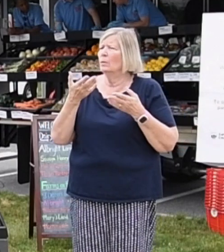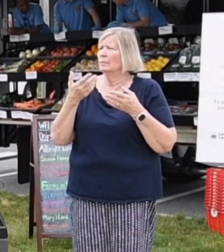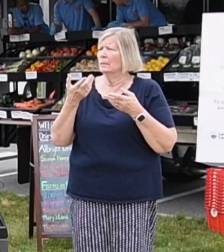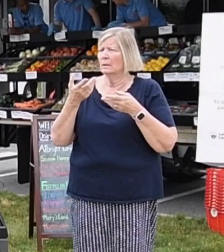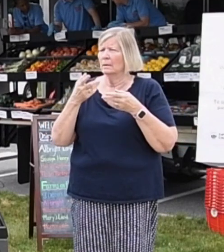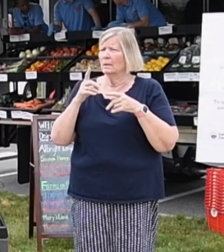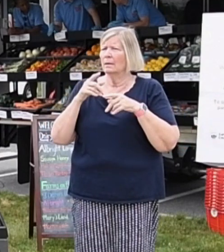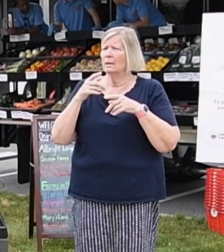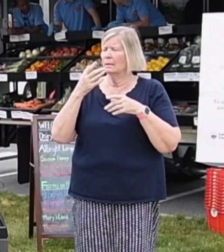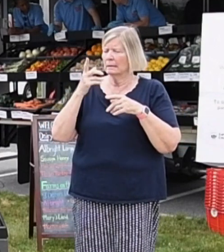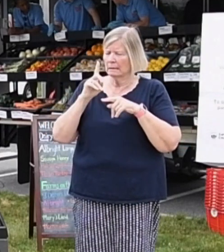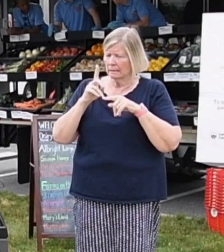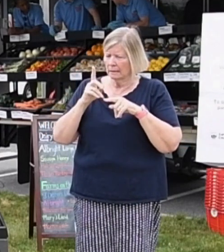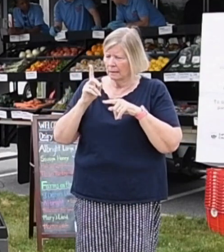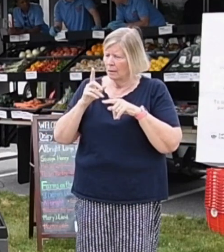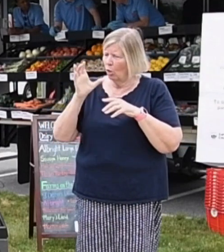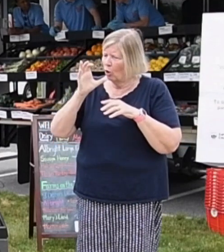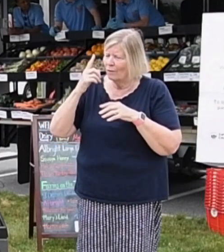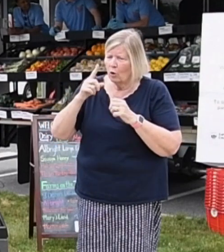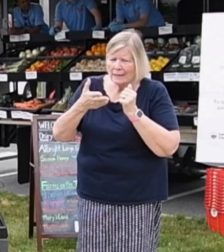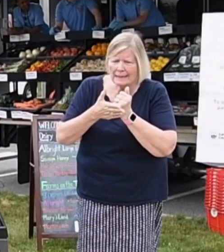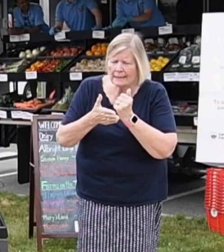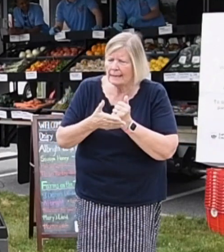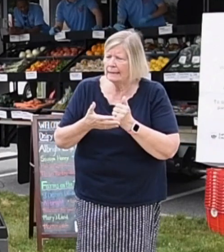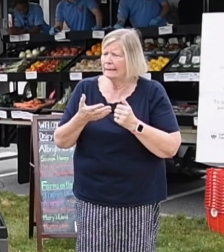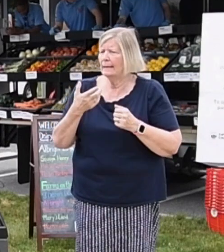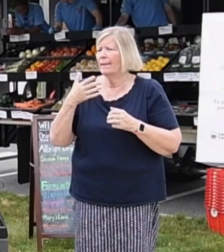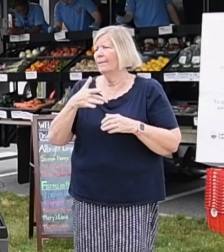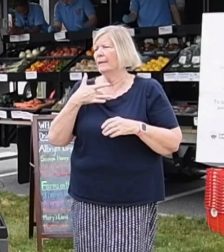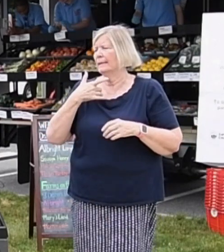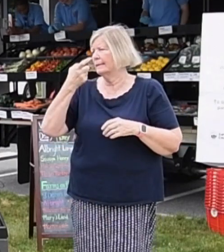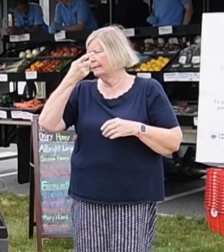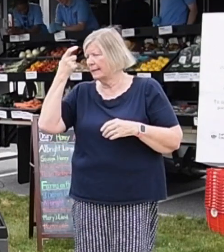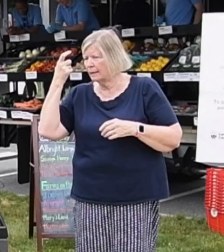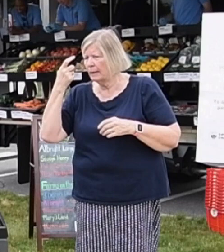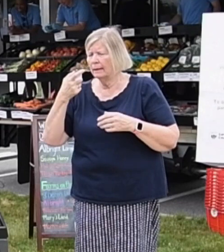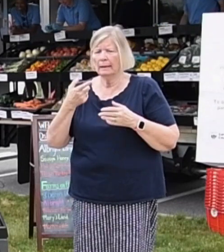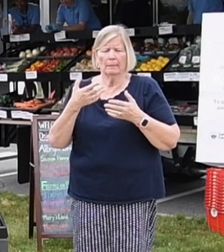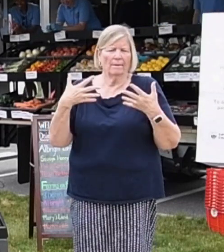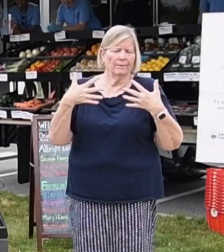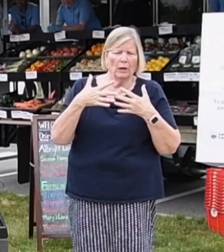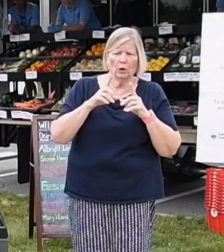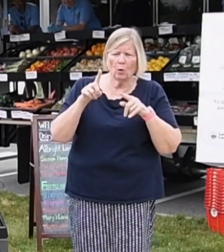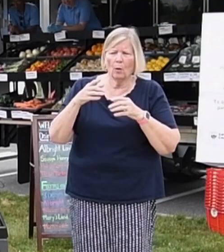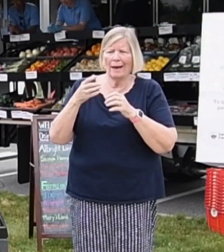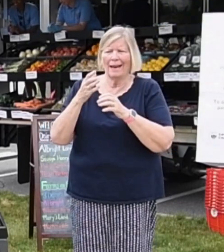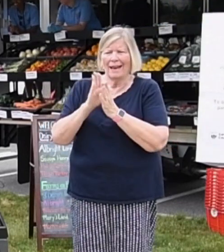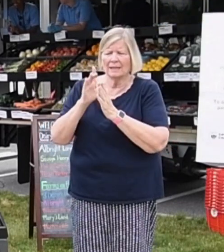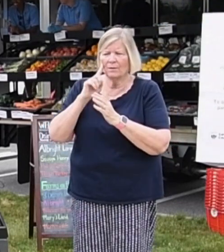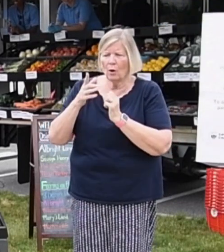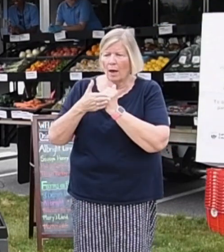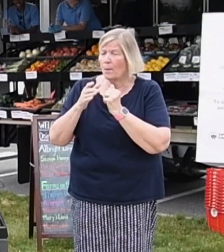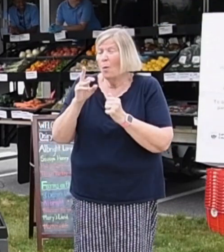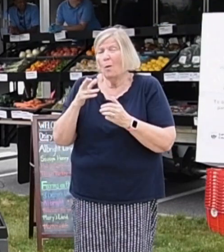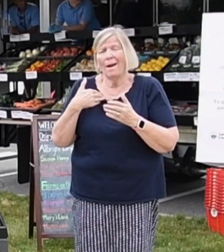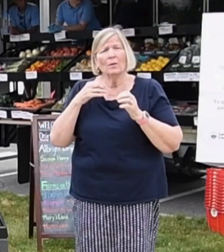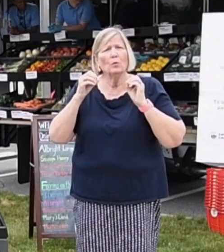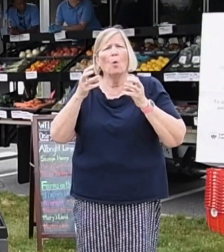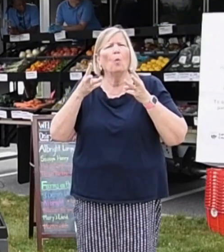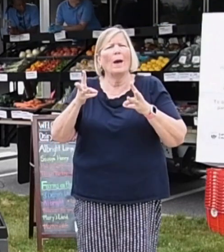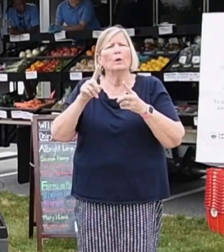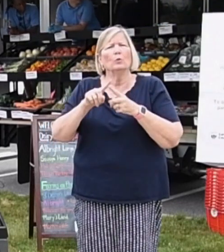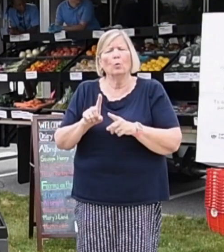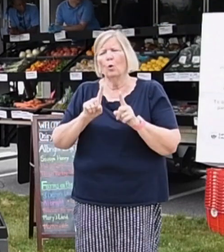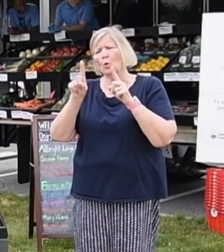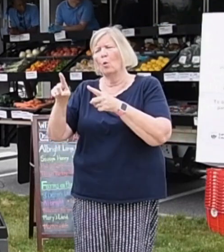because of the stigma of looking for assistance. Maybe there's fear in coming for assistance, or simply they don't have a way to get to us